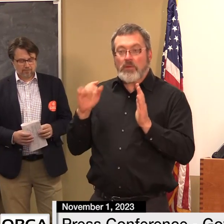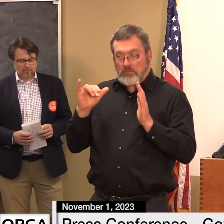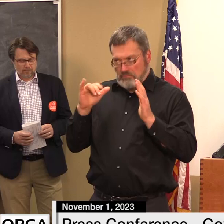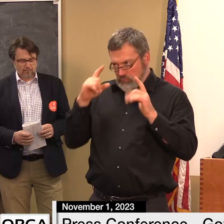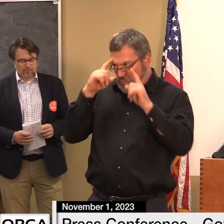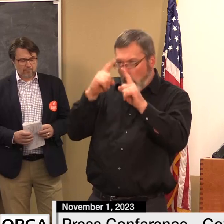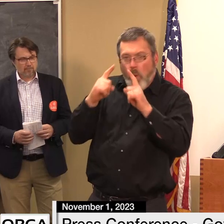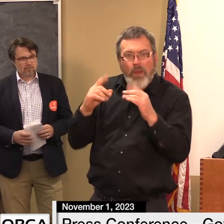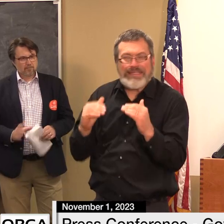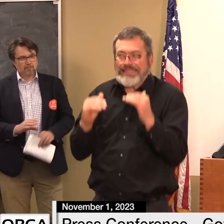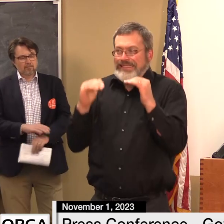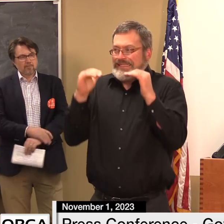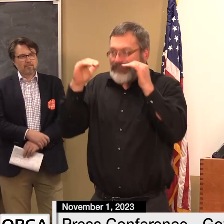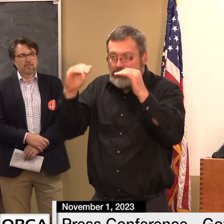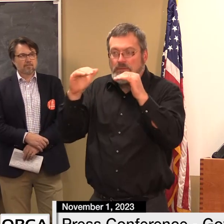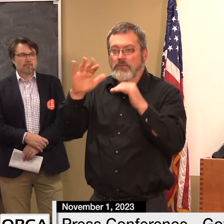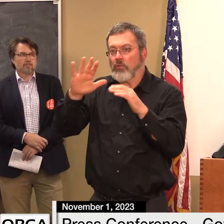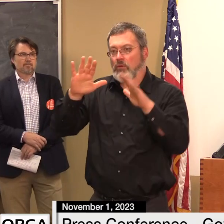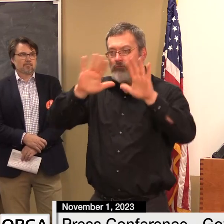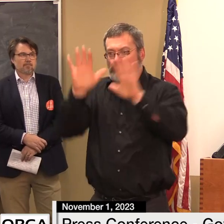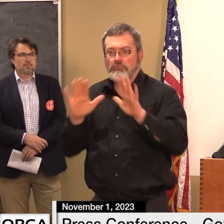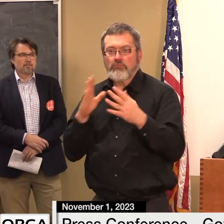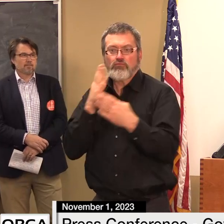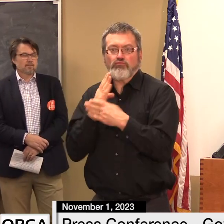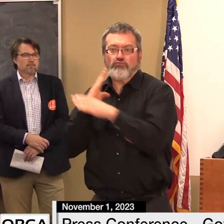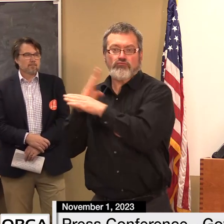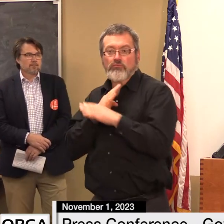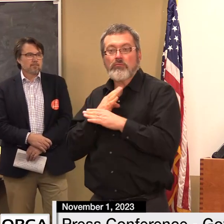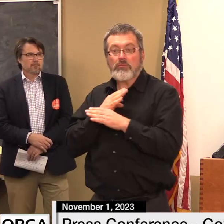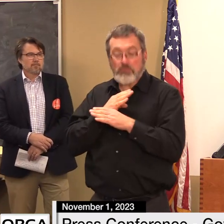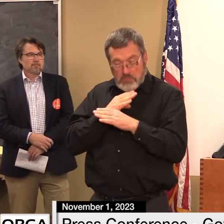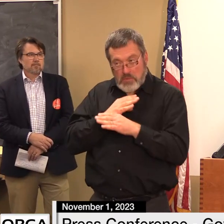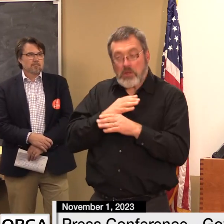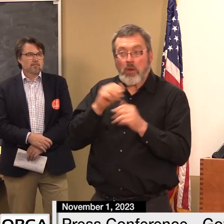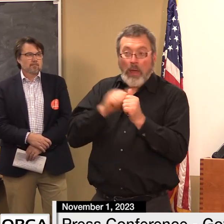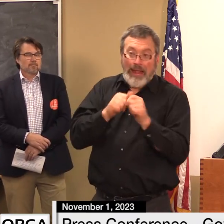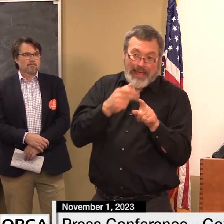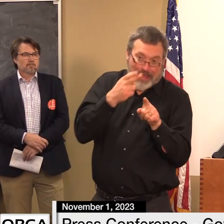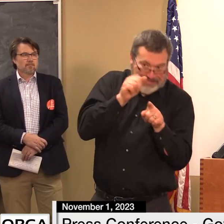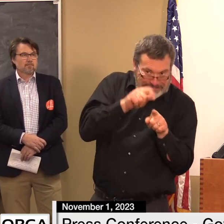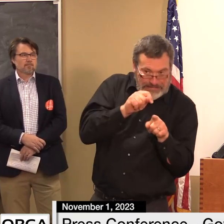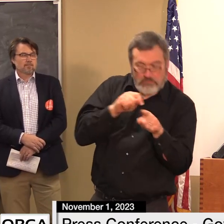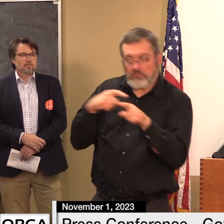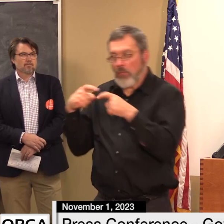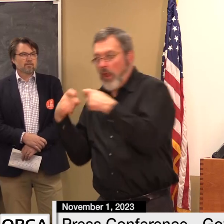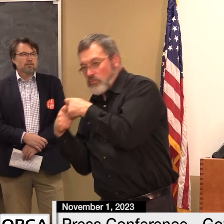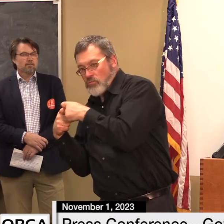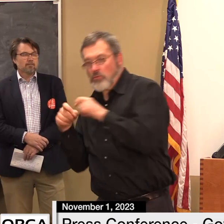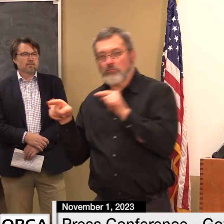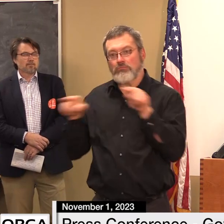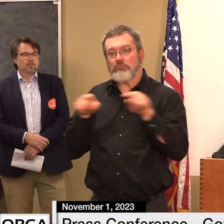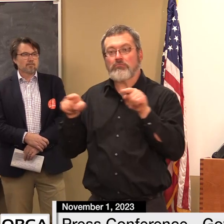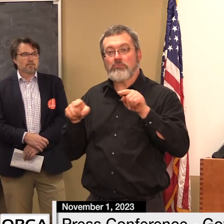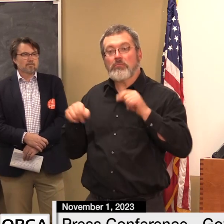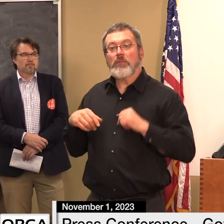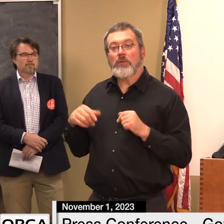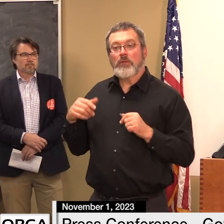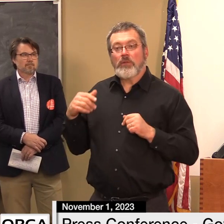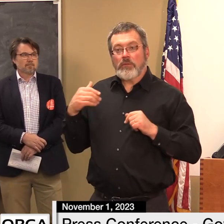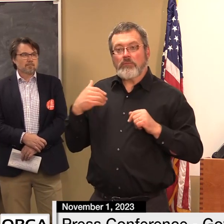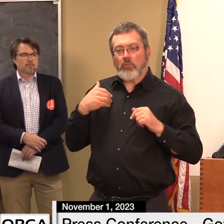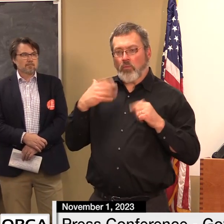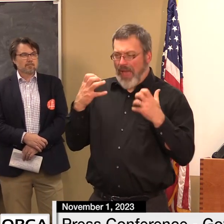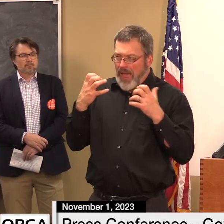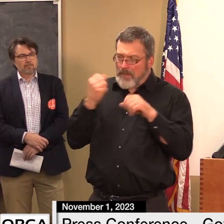VGS or electric bill. VGS is also a partner for the Weatherization and Health Initiative to help improve health outcomes for